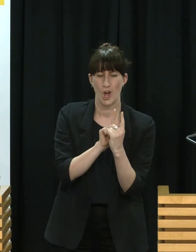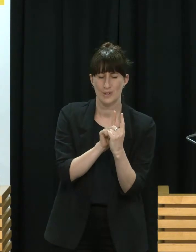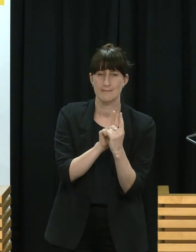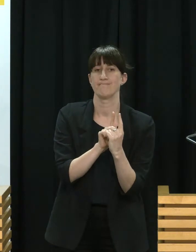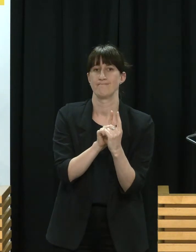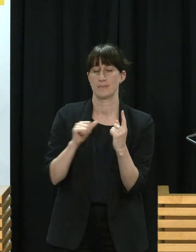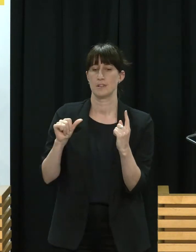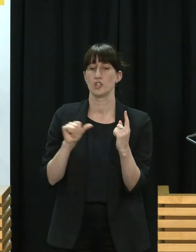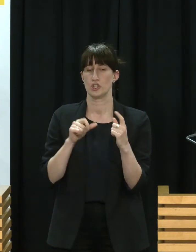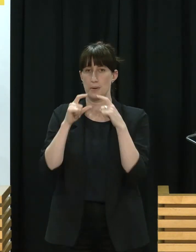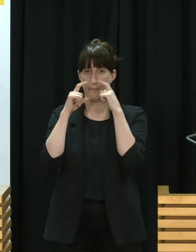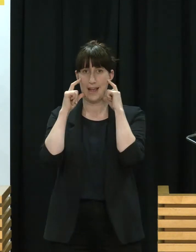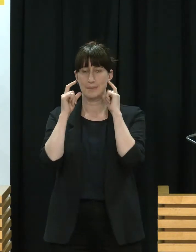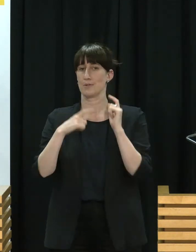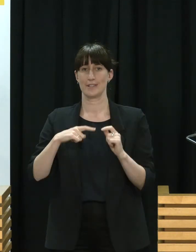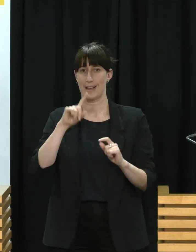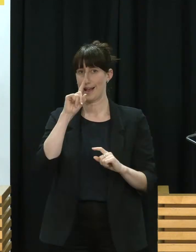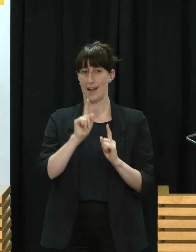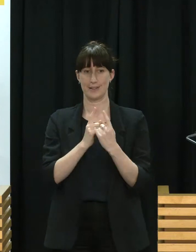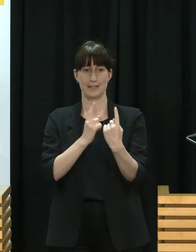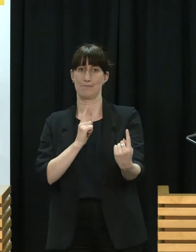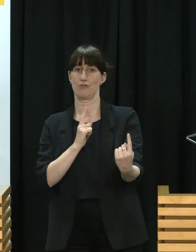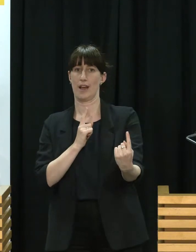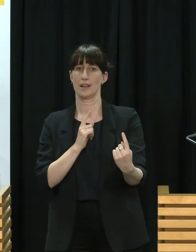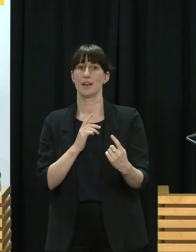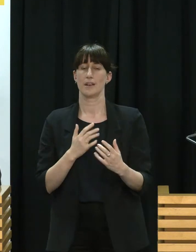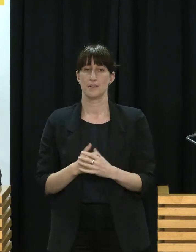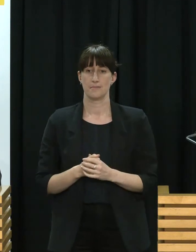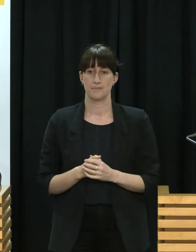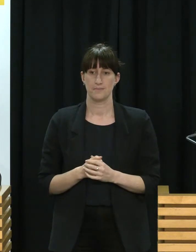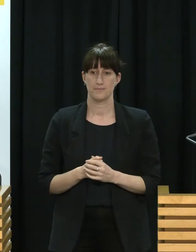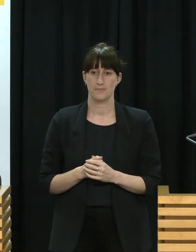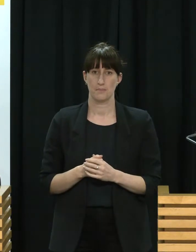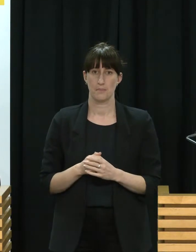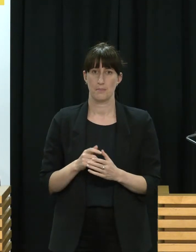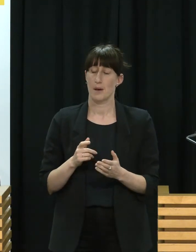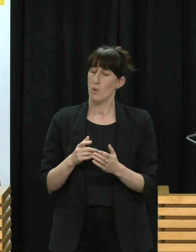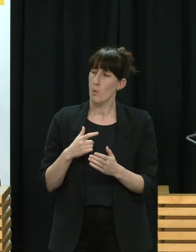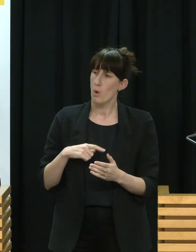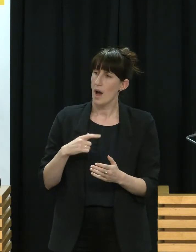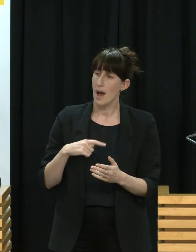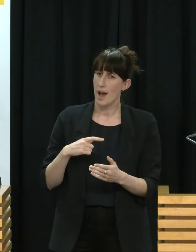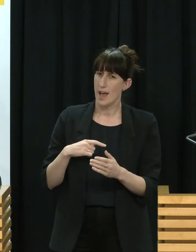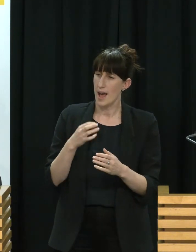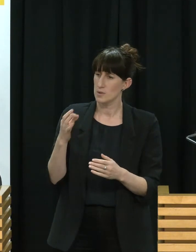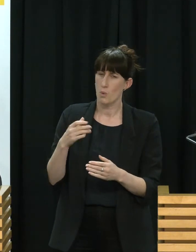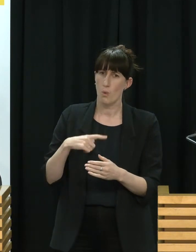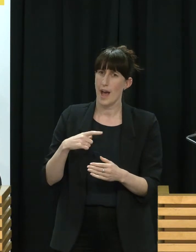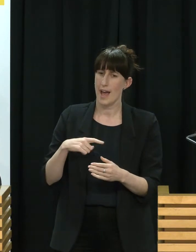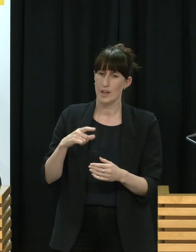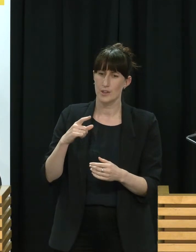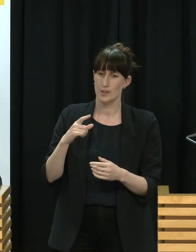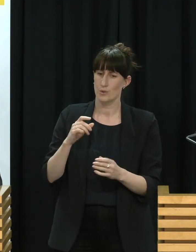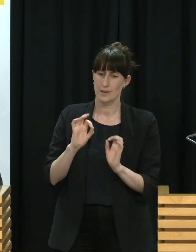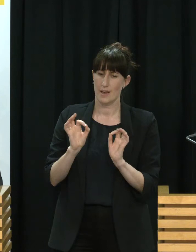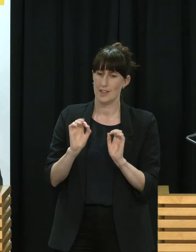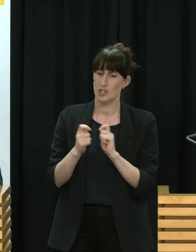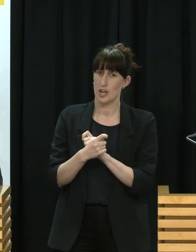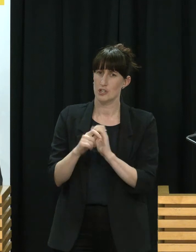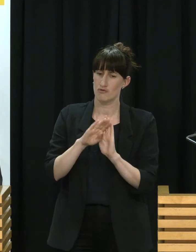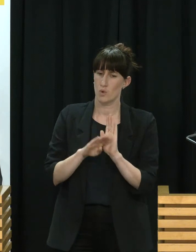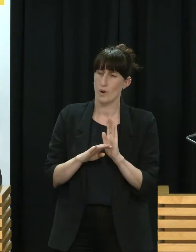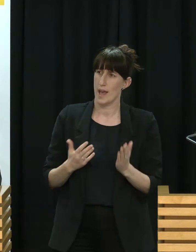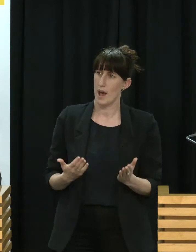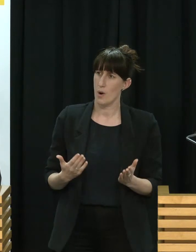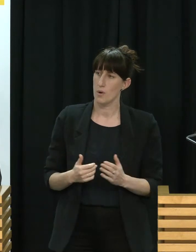masks, that is certainly something that we would make decisions on at that point. Why don't you think it's necessary right now in this kind of scenario? Look, I'm